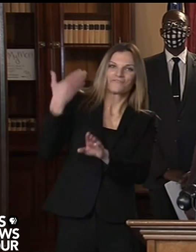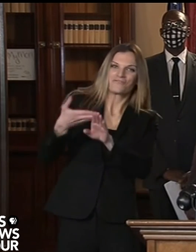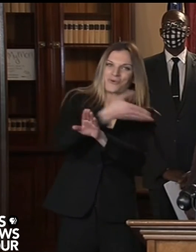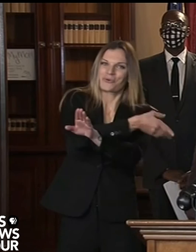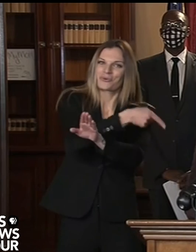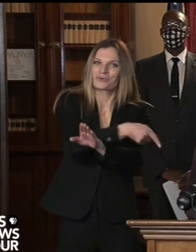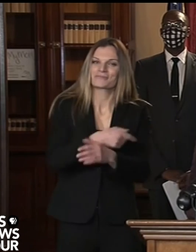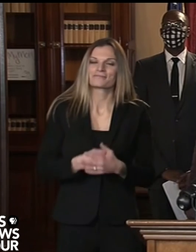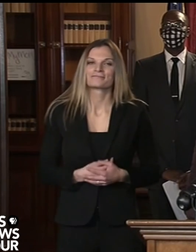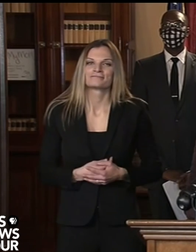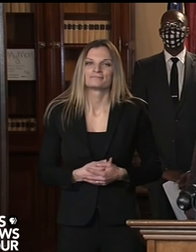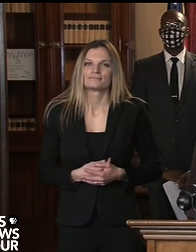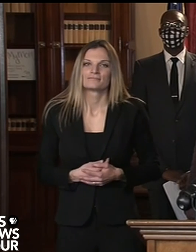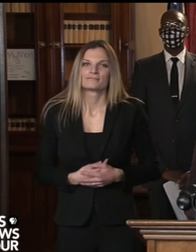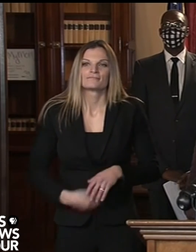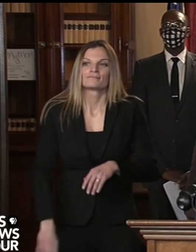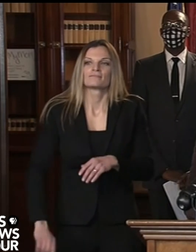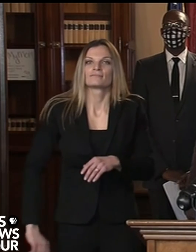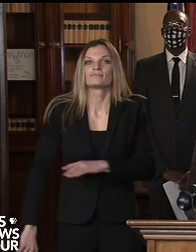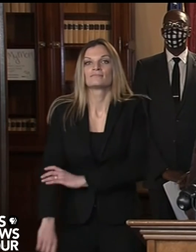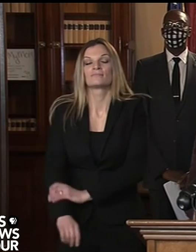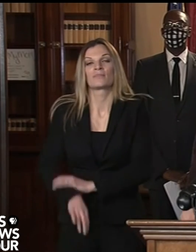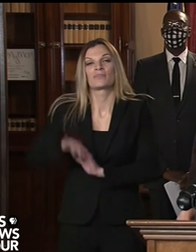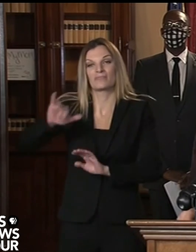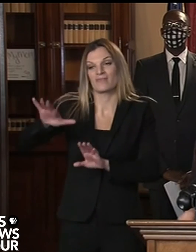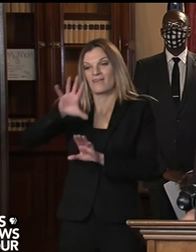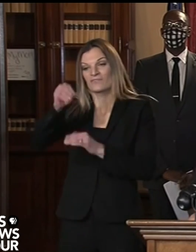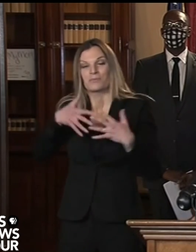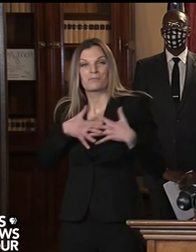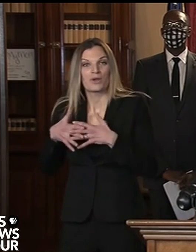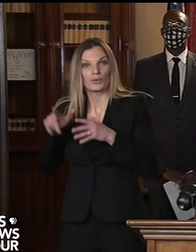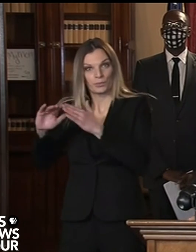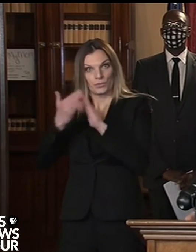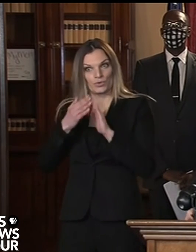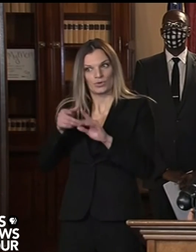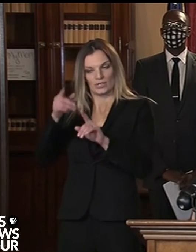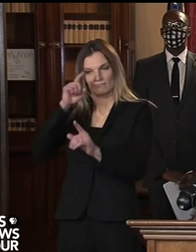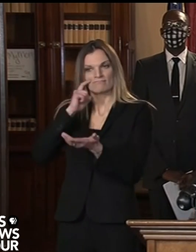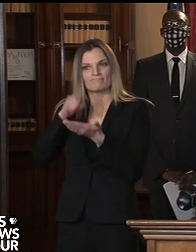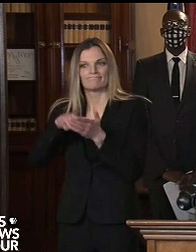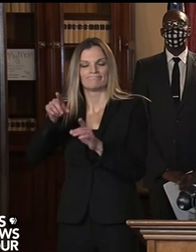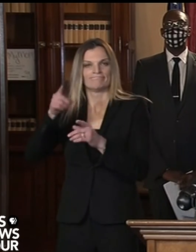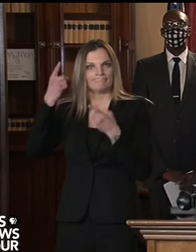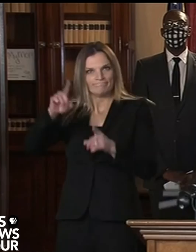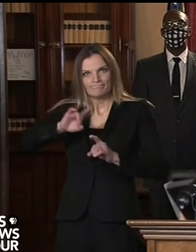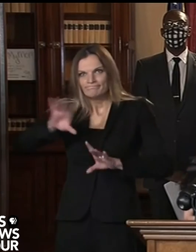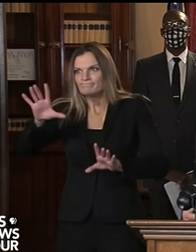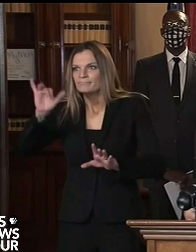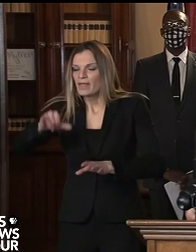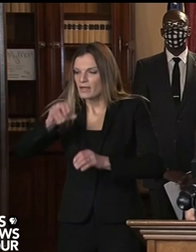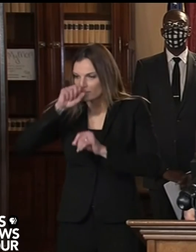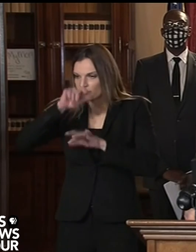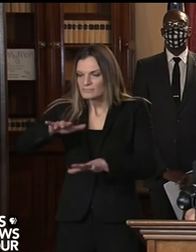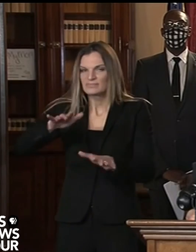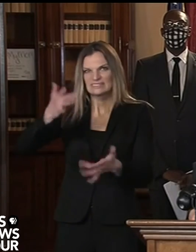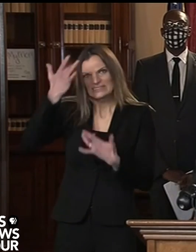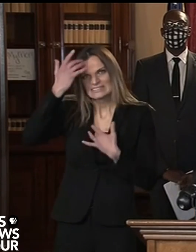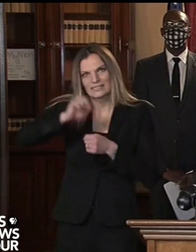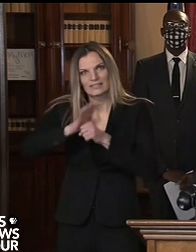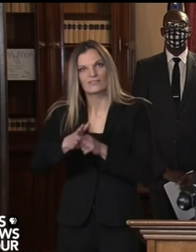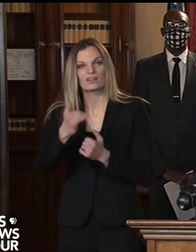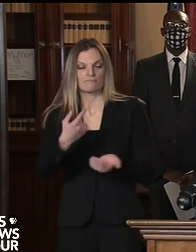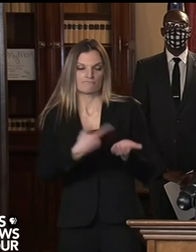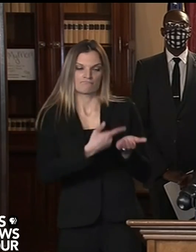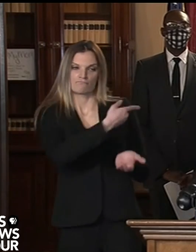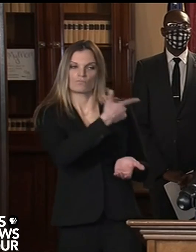unique exposure with the African American community to COVID-19, I will ask, of course, Dr. Khaldun to answer that part of the